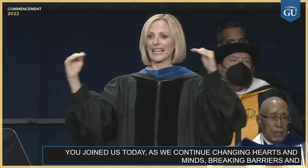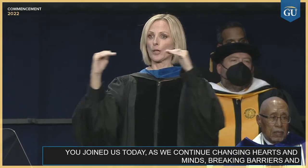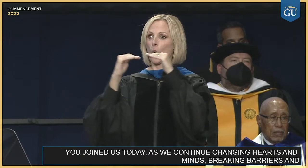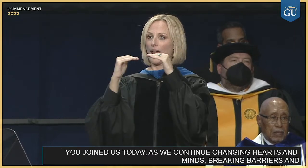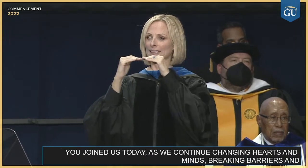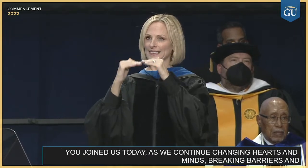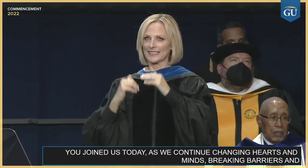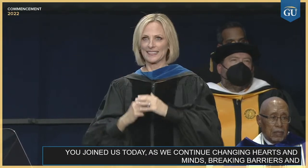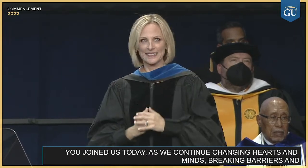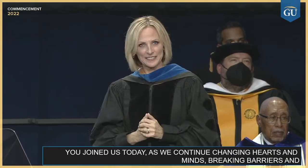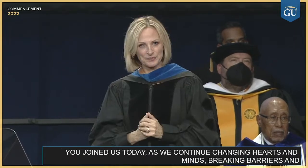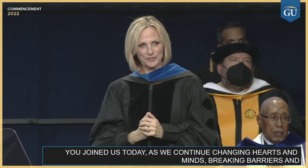achieving equity.